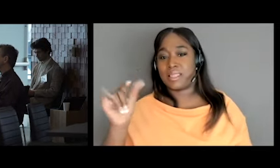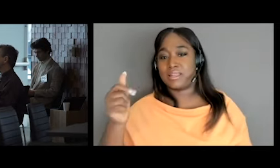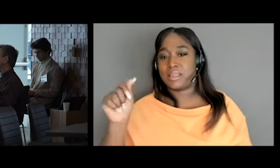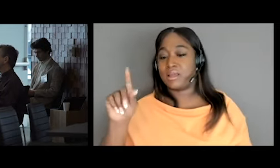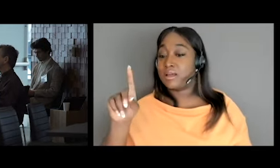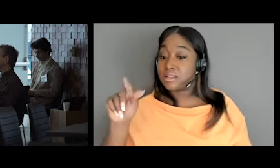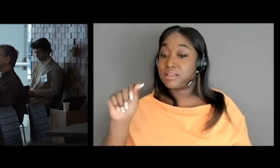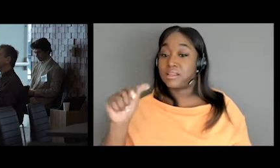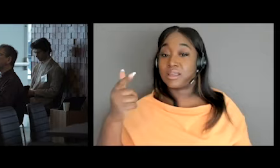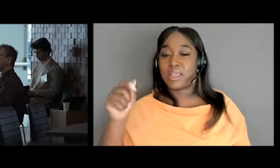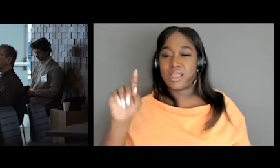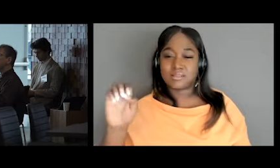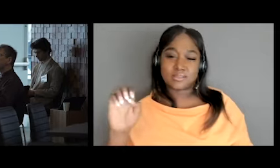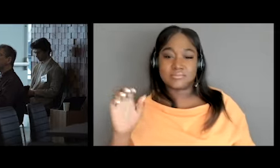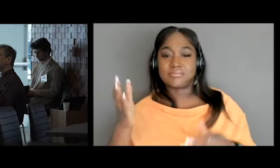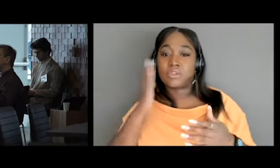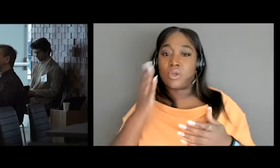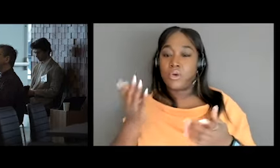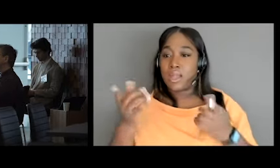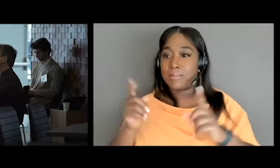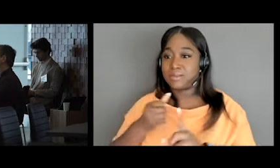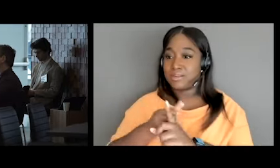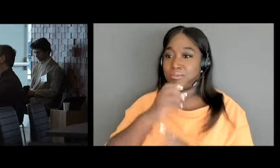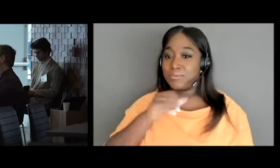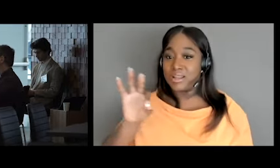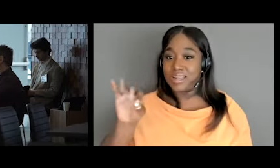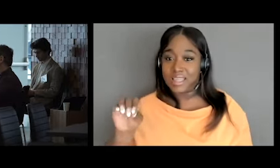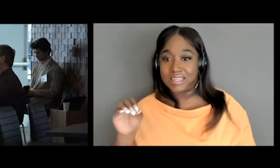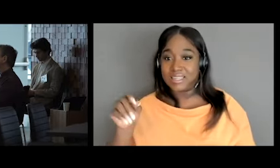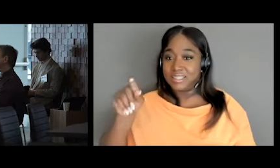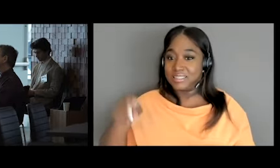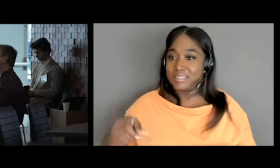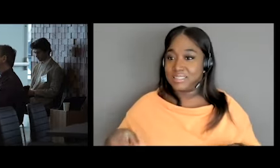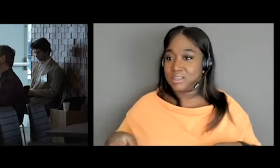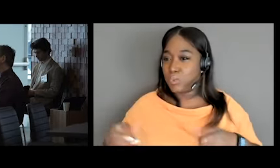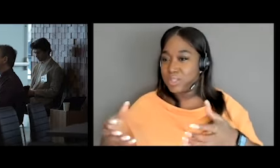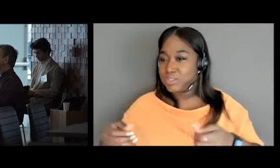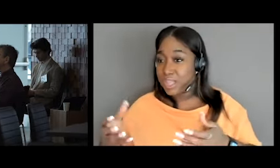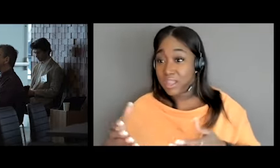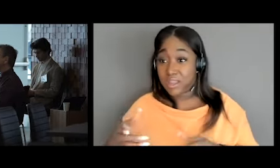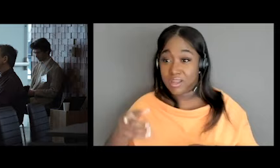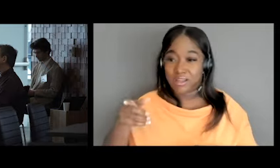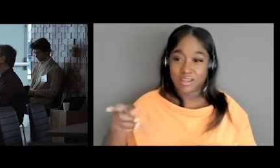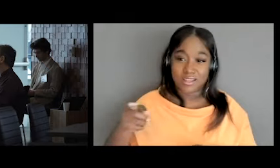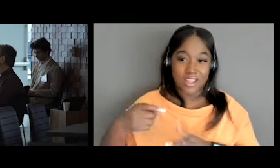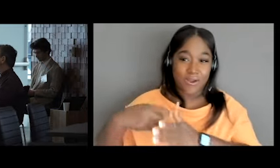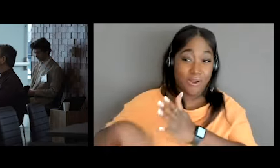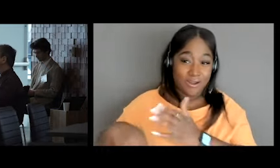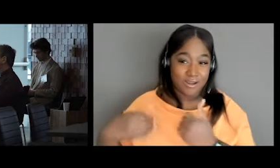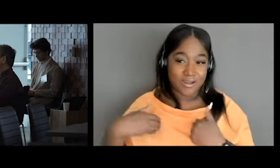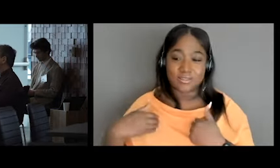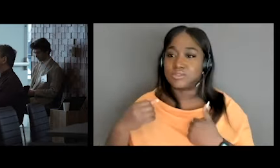state, right? So there are, does Bill have access, as opposed to someone who is